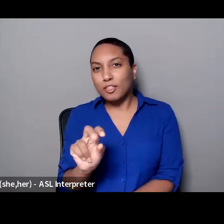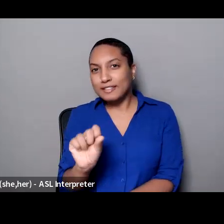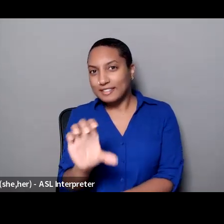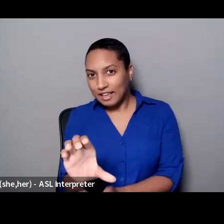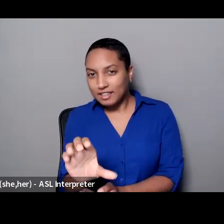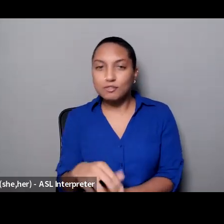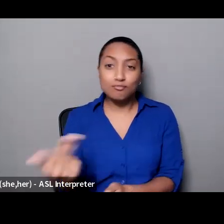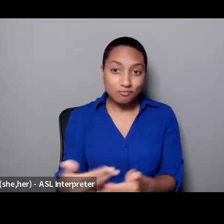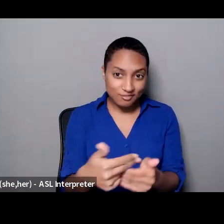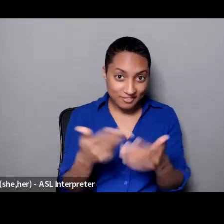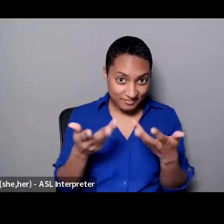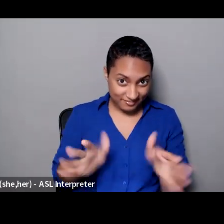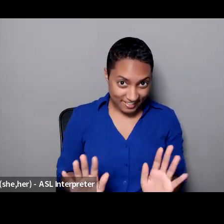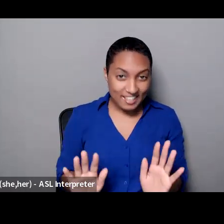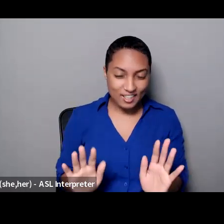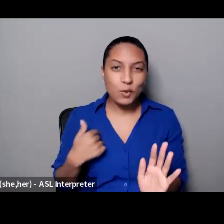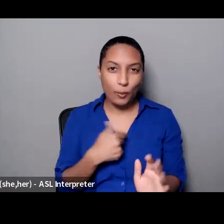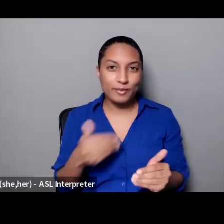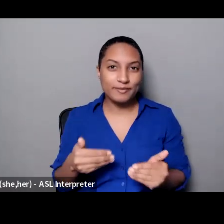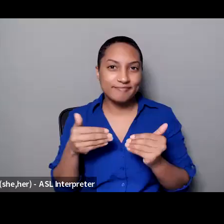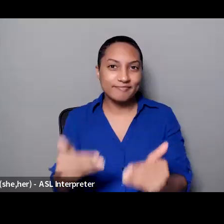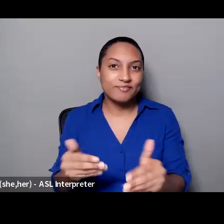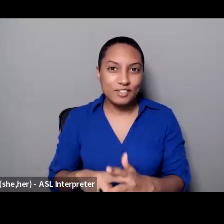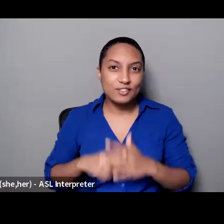today, our morning session, I should say.